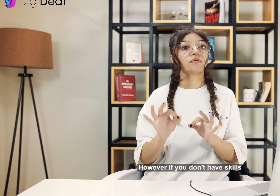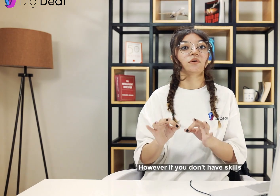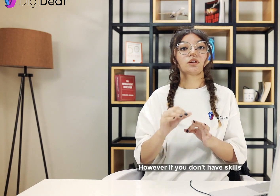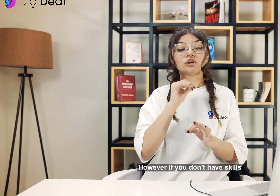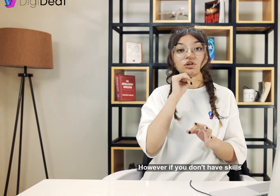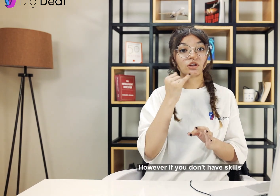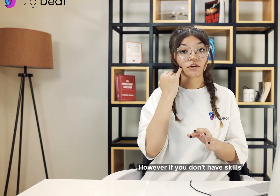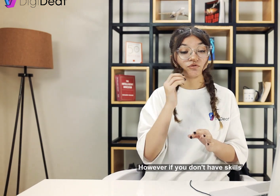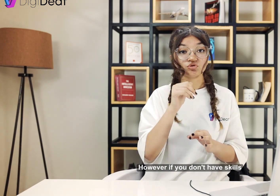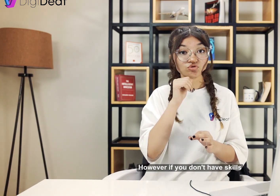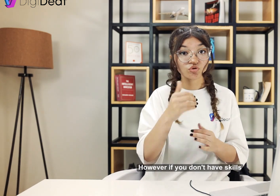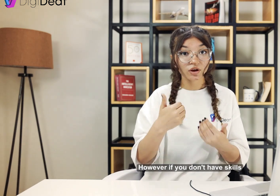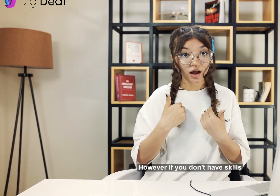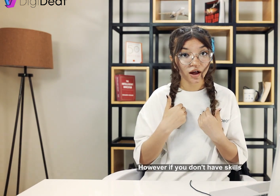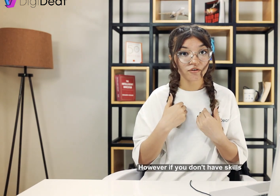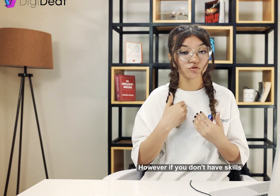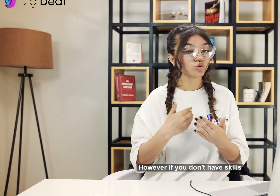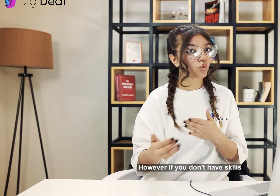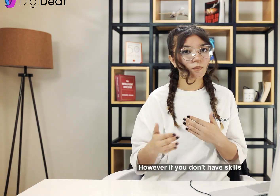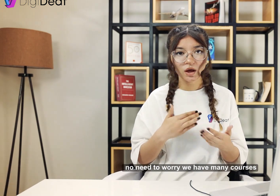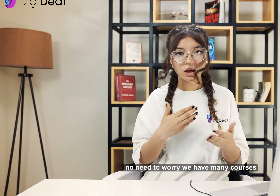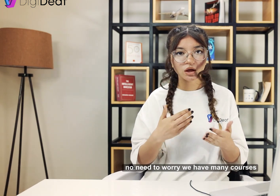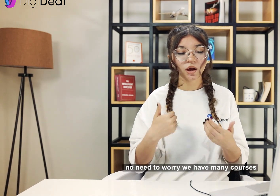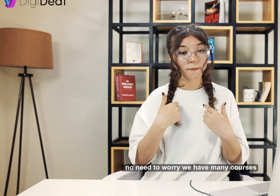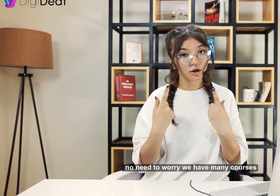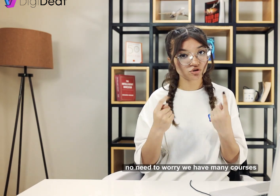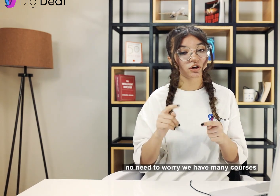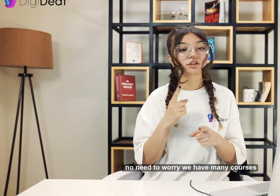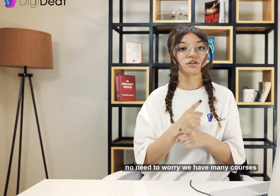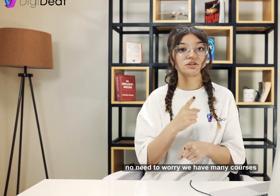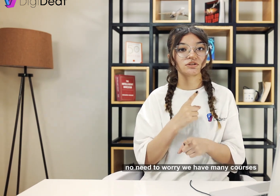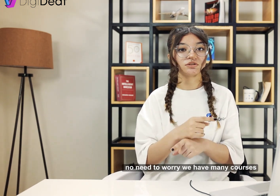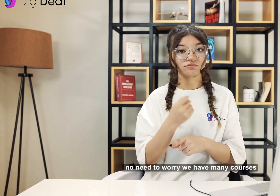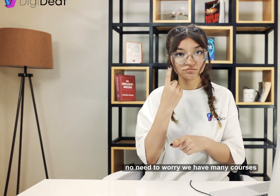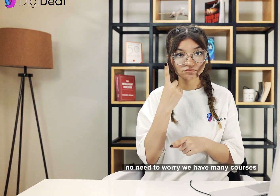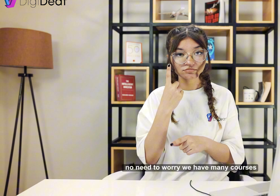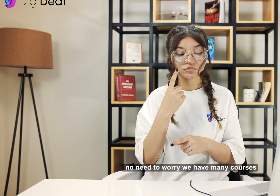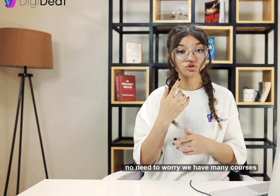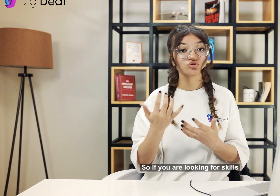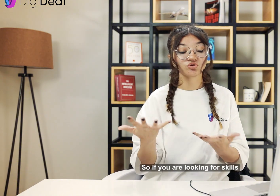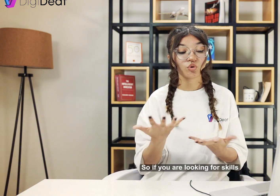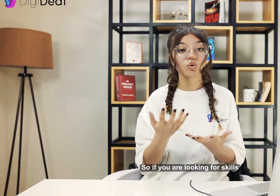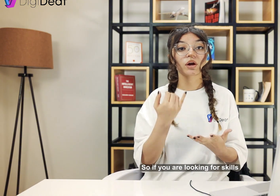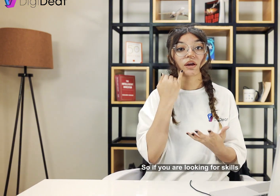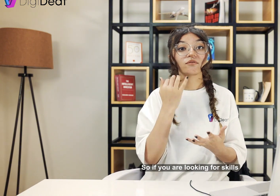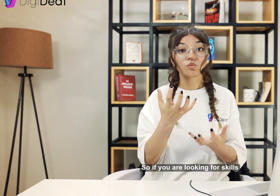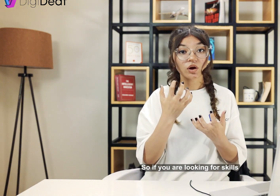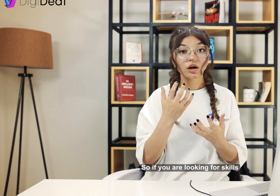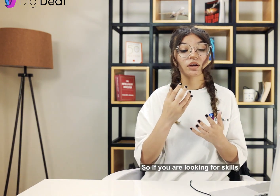However, if you don't have skills, no need to worry, we have many courses. So if you are looking for